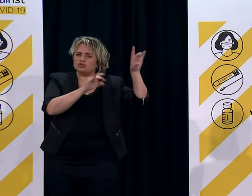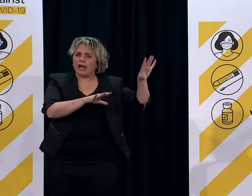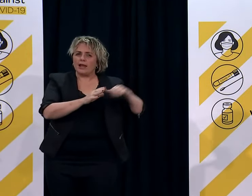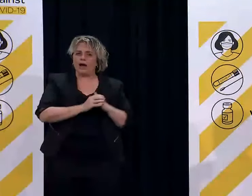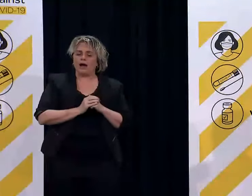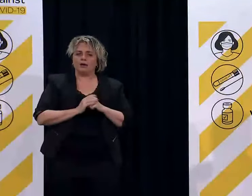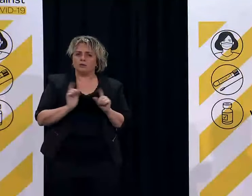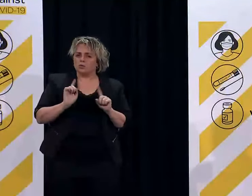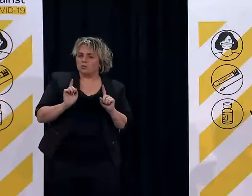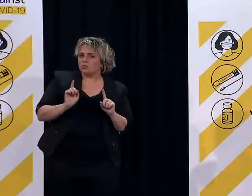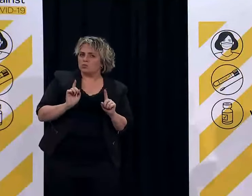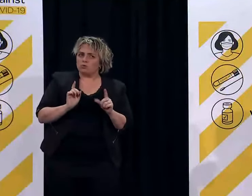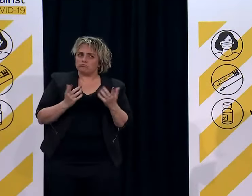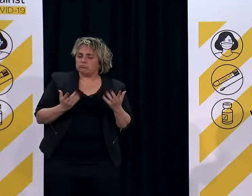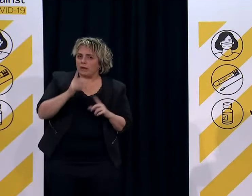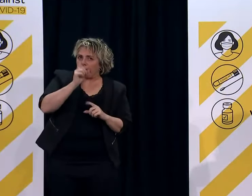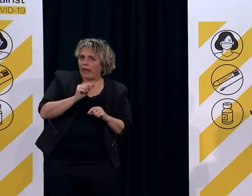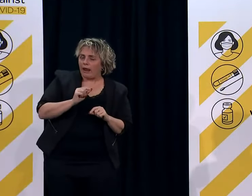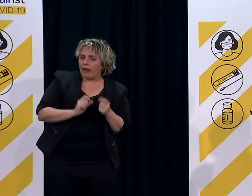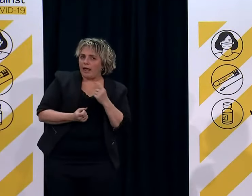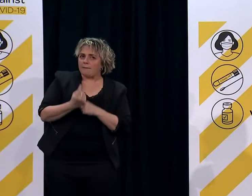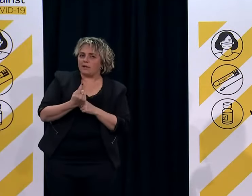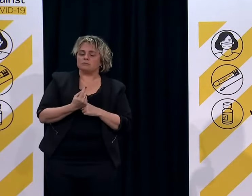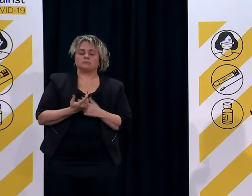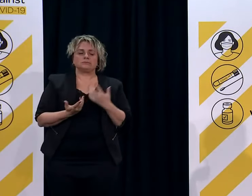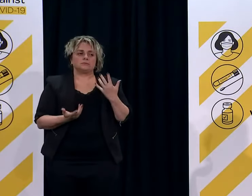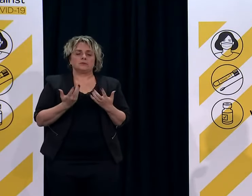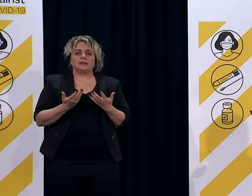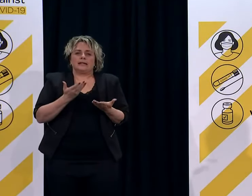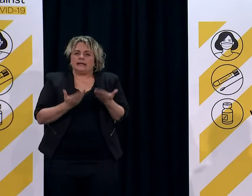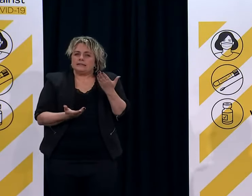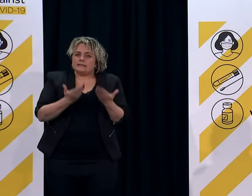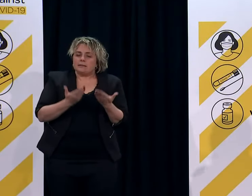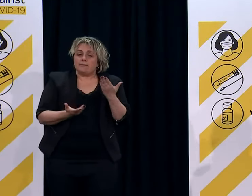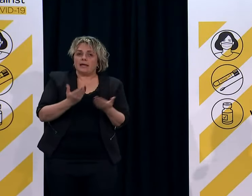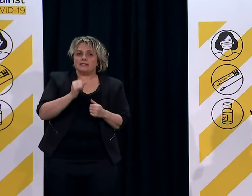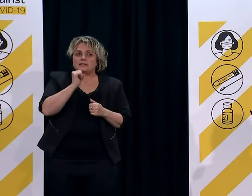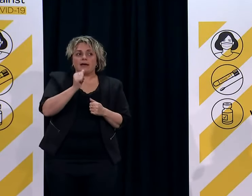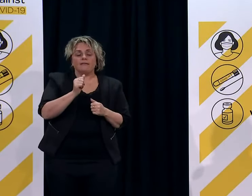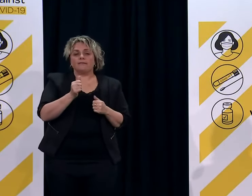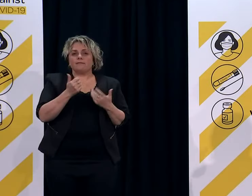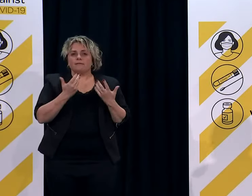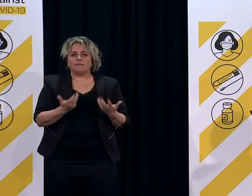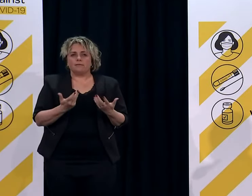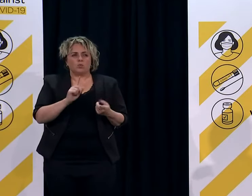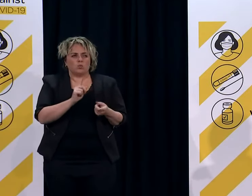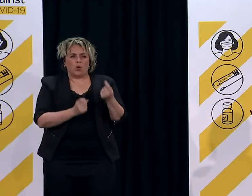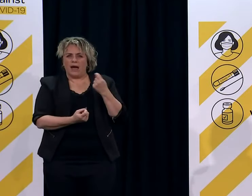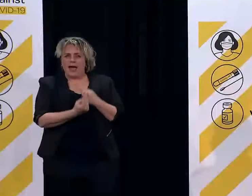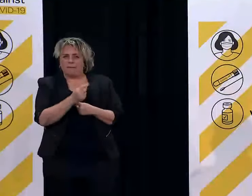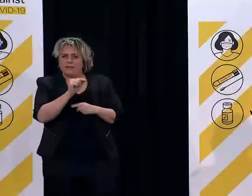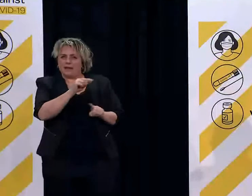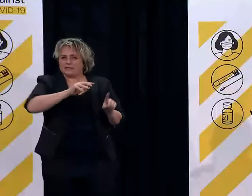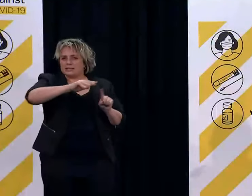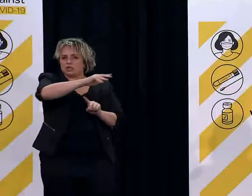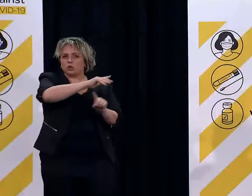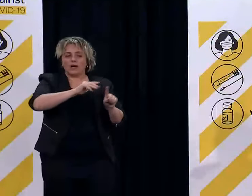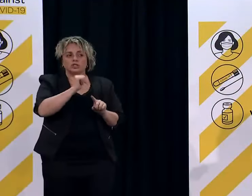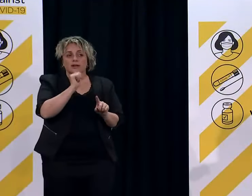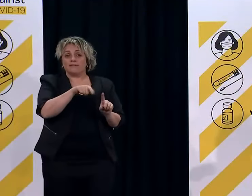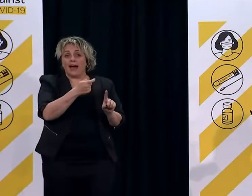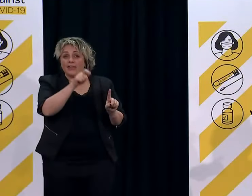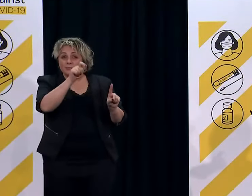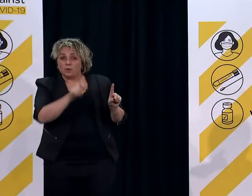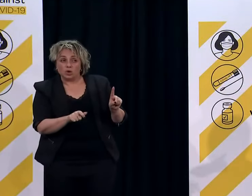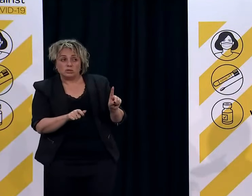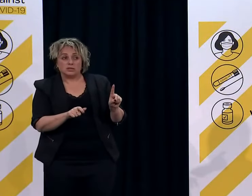of our public health team. It would depend on the nature of the exposure, the likelihood that there could be anybody who may have been exposed, and